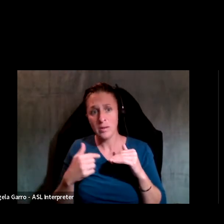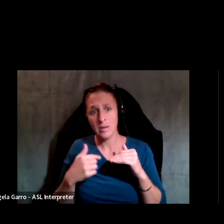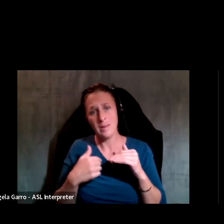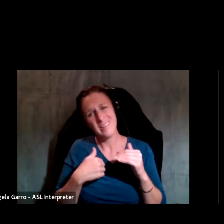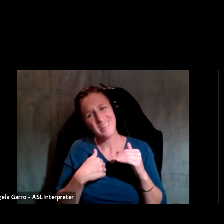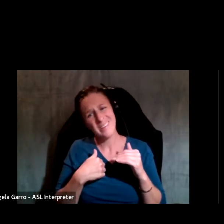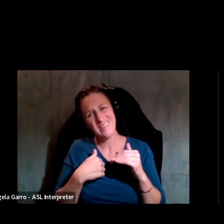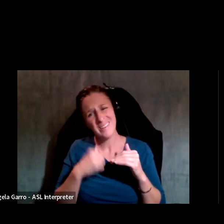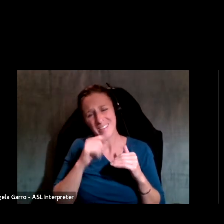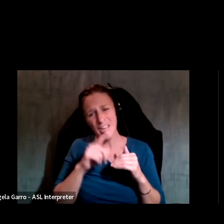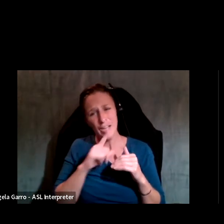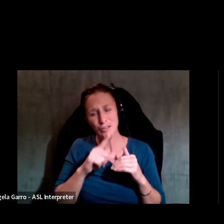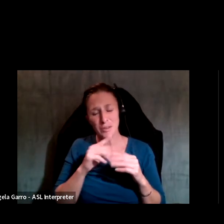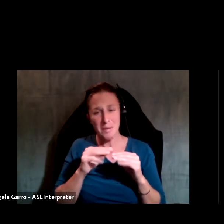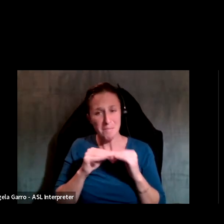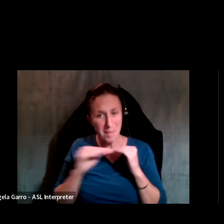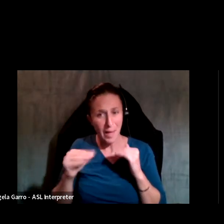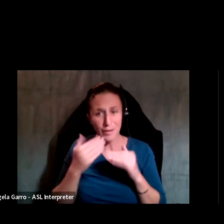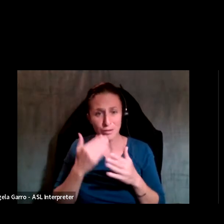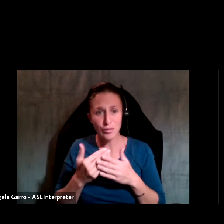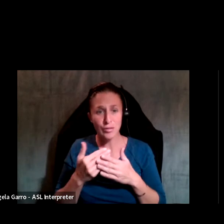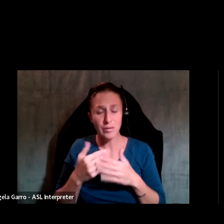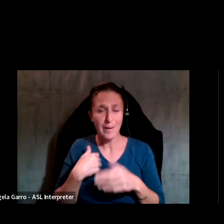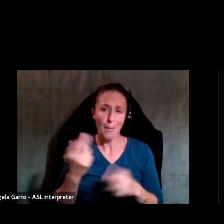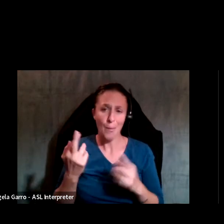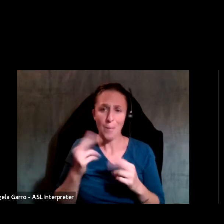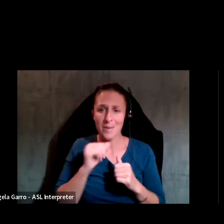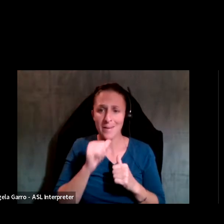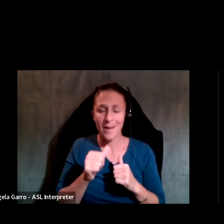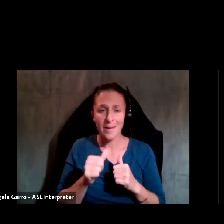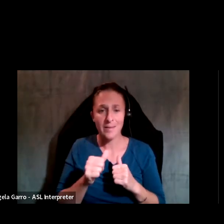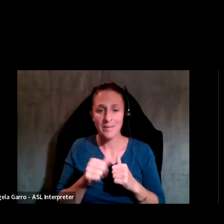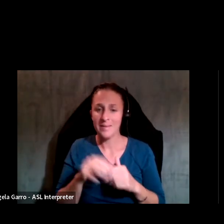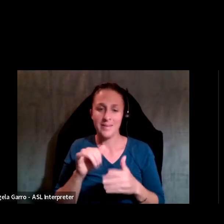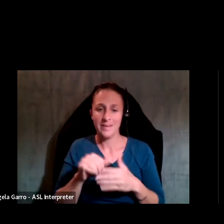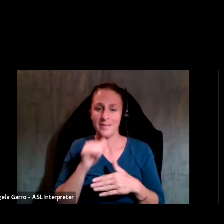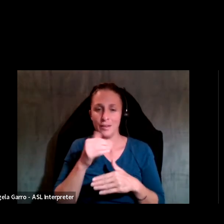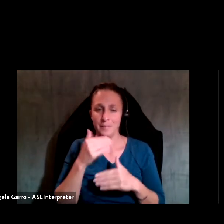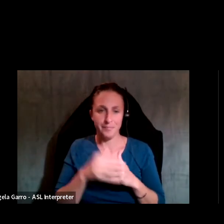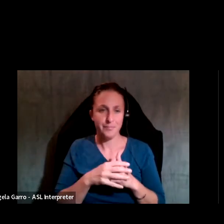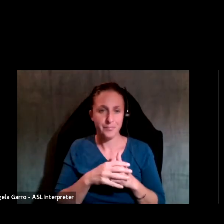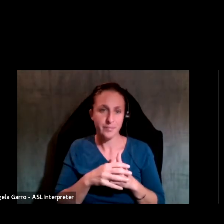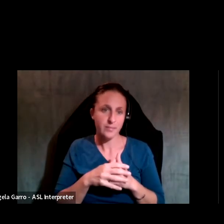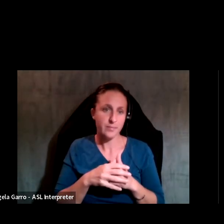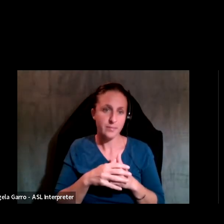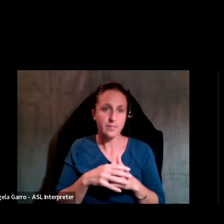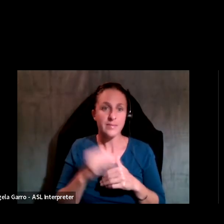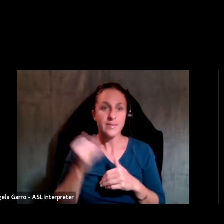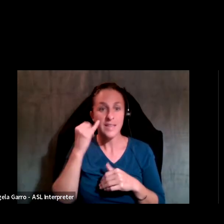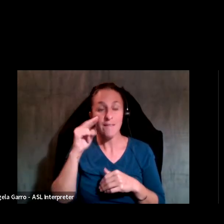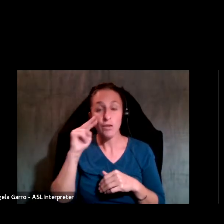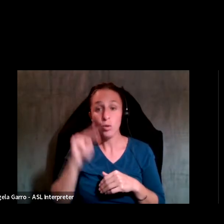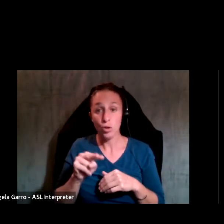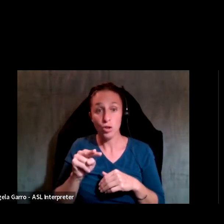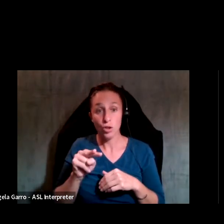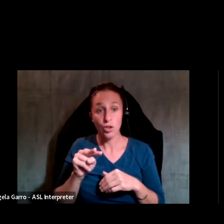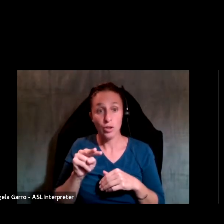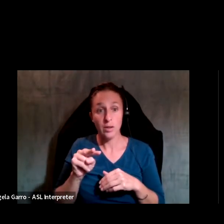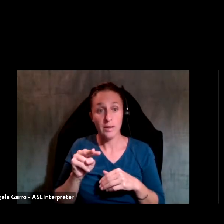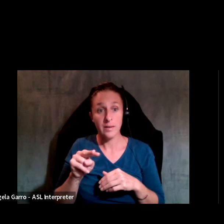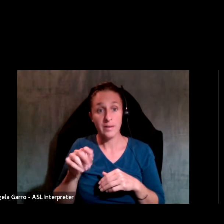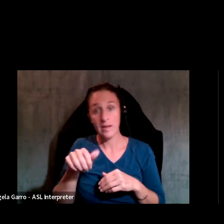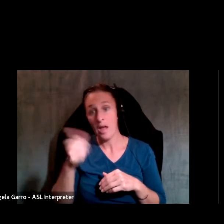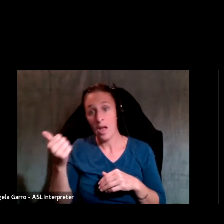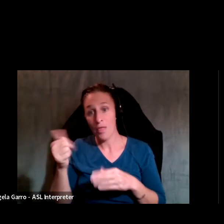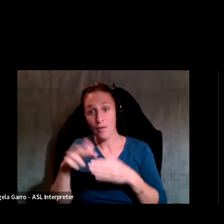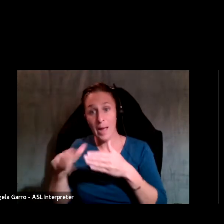is good. At least I hope not. But, no, that's not good. Yeah, no, well, yeah. I mean, you look at the other